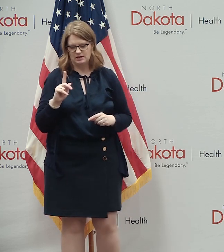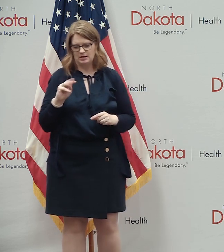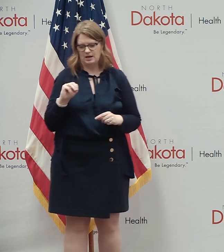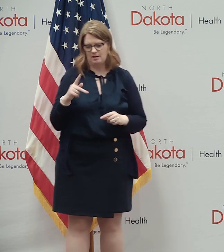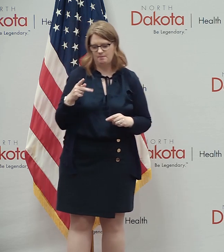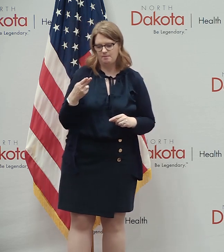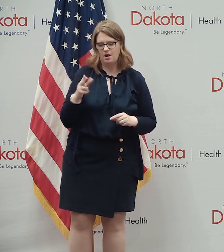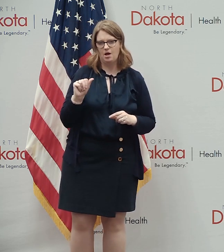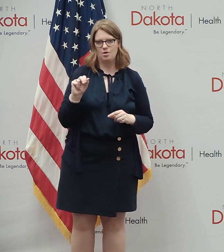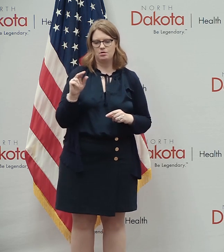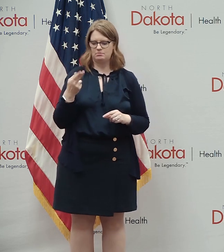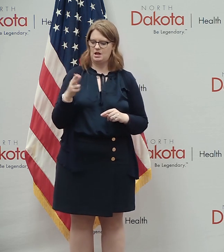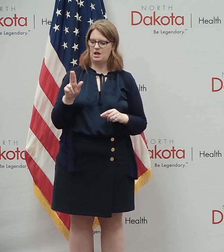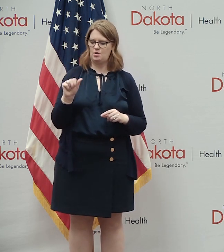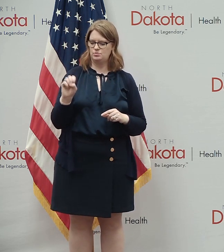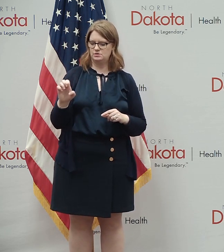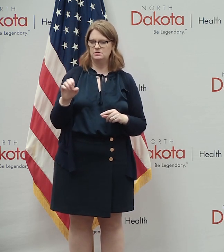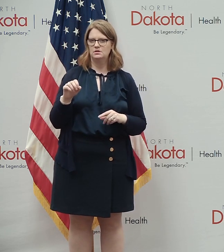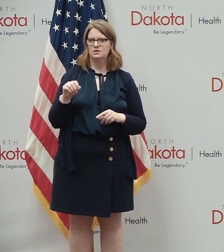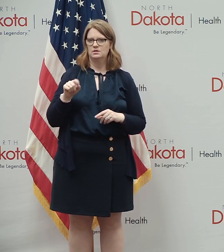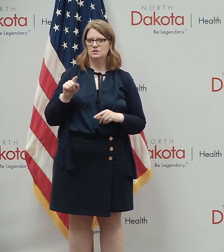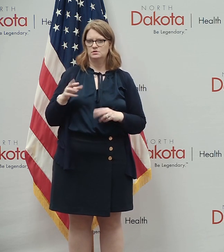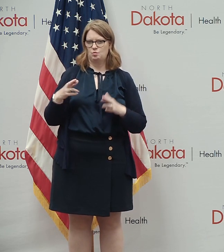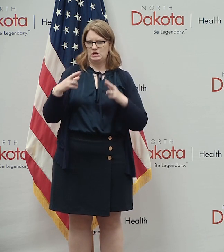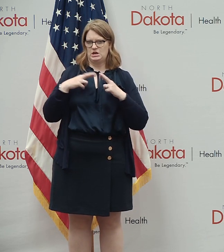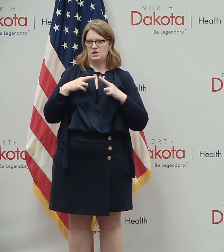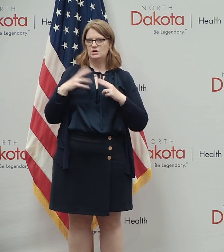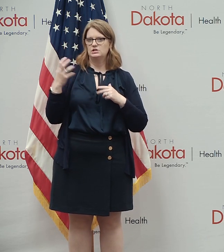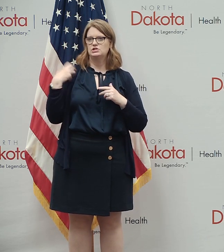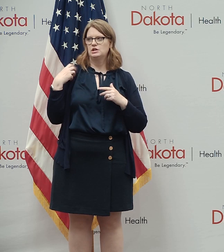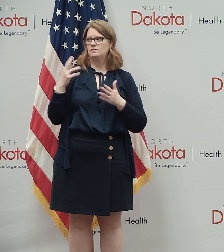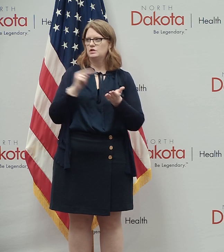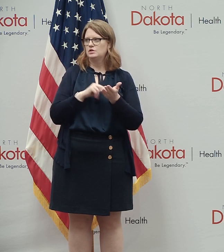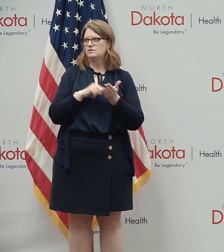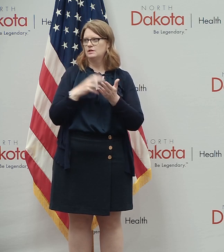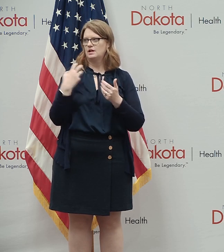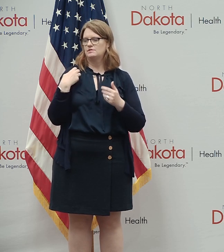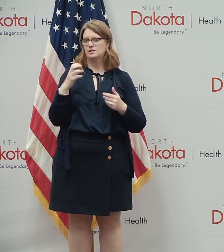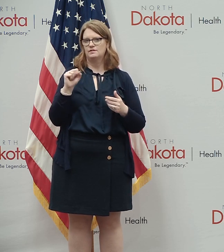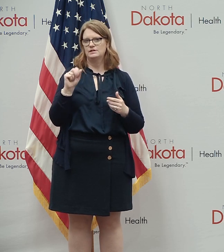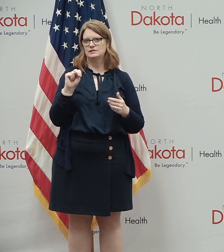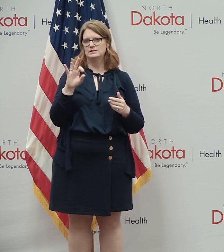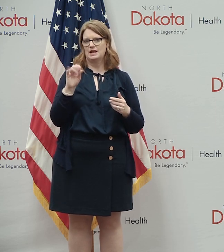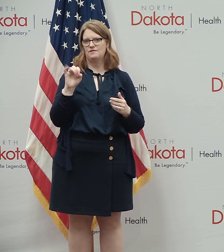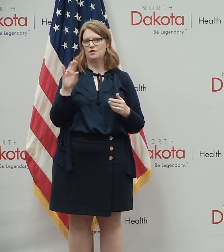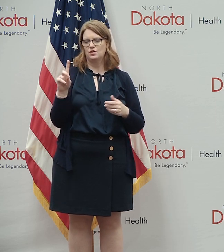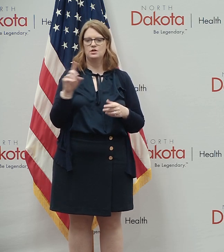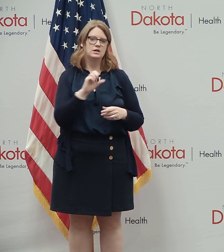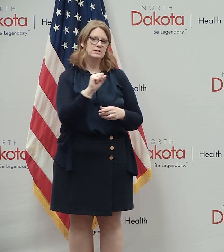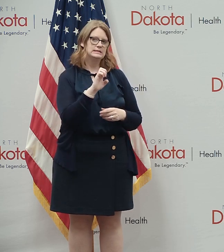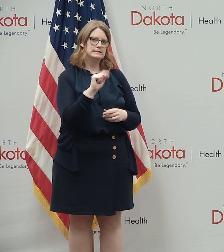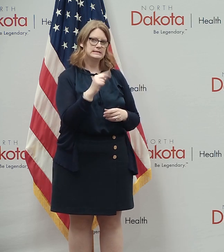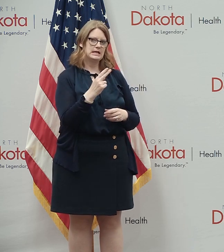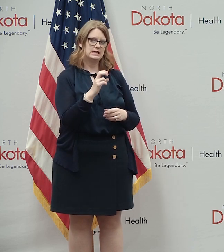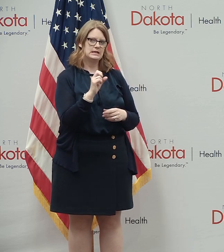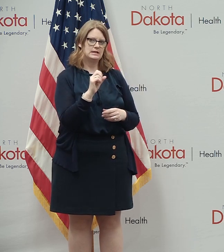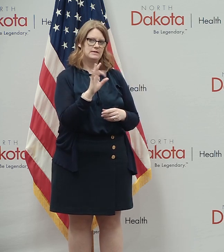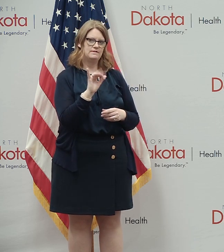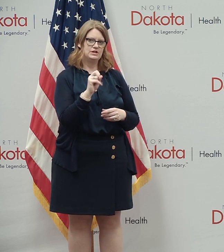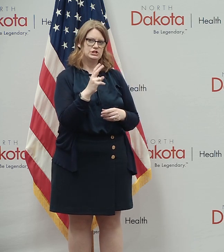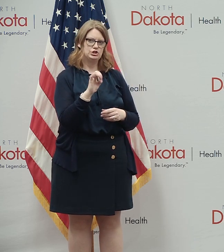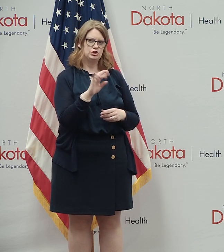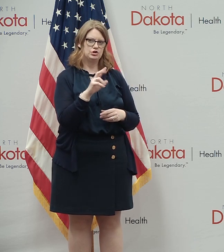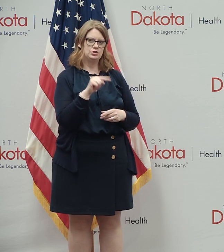is a retired chief nursing officer for Sanford, as well as Seth Fisher, who